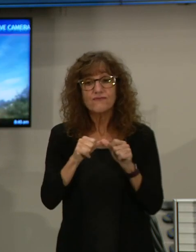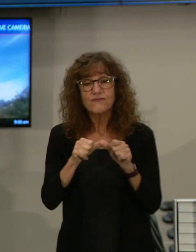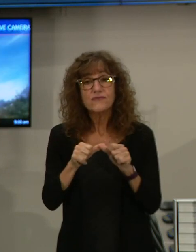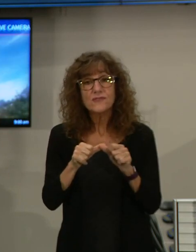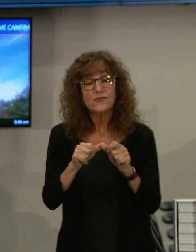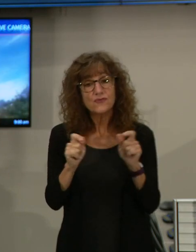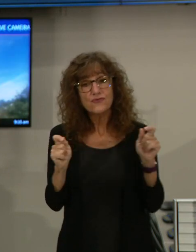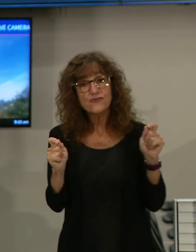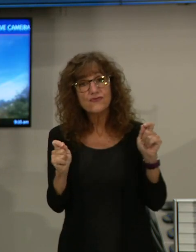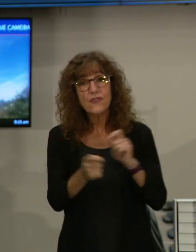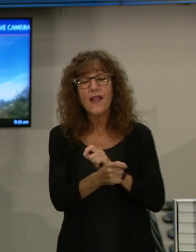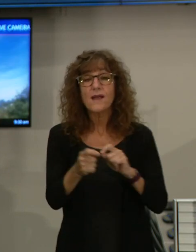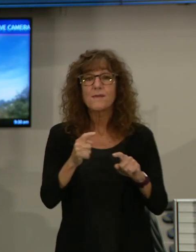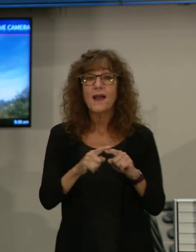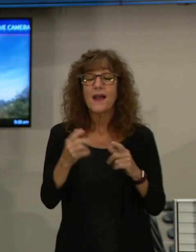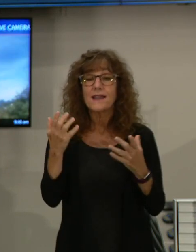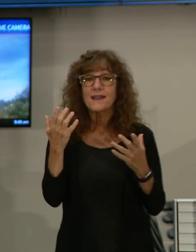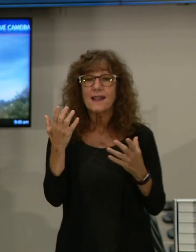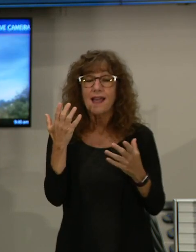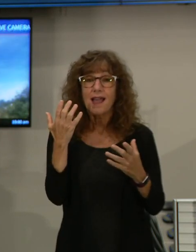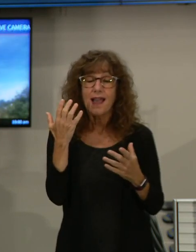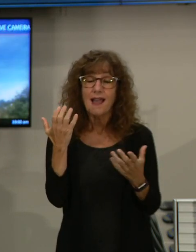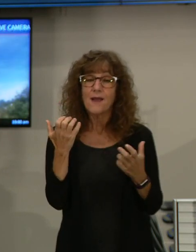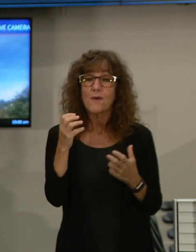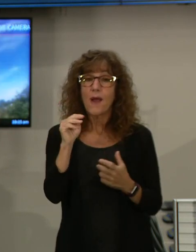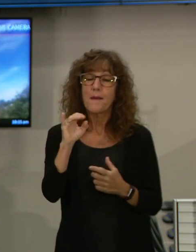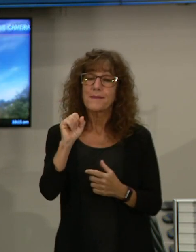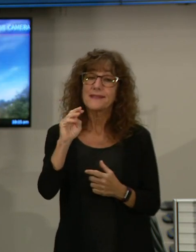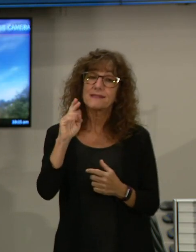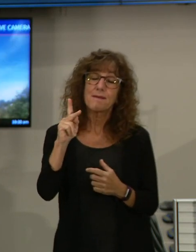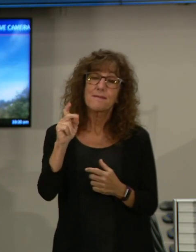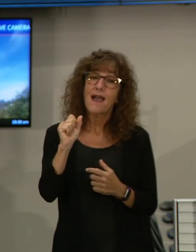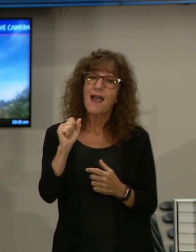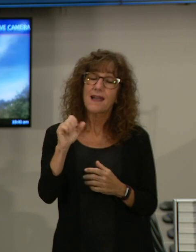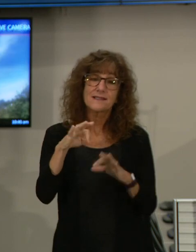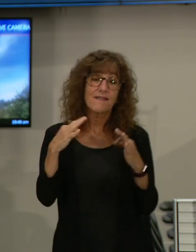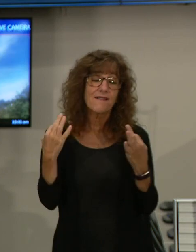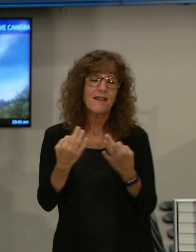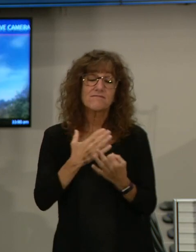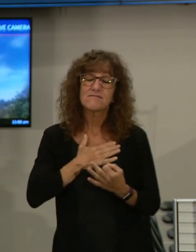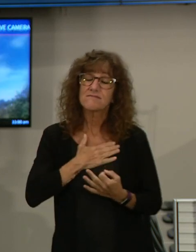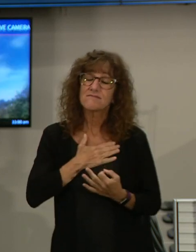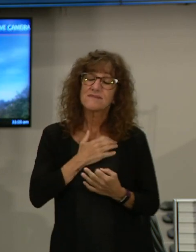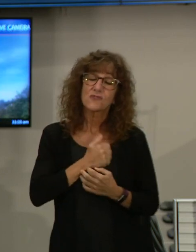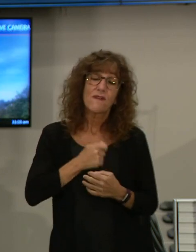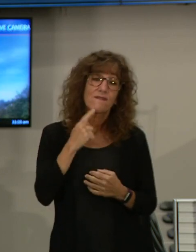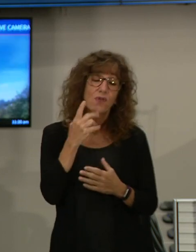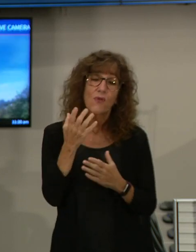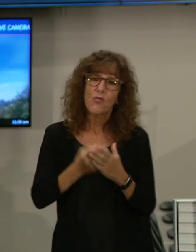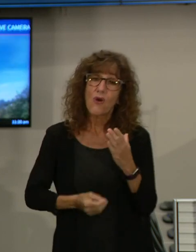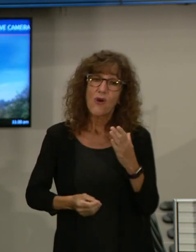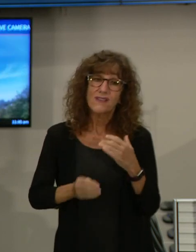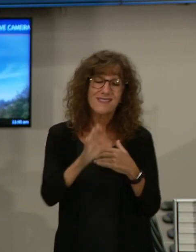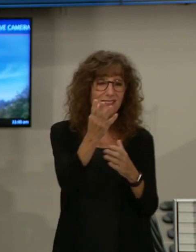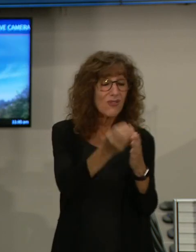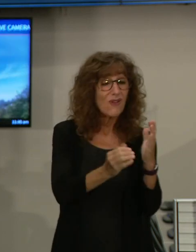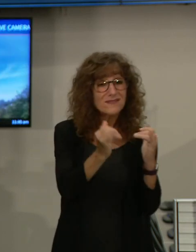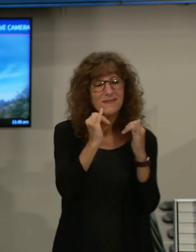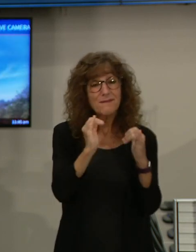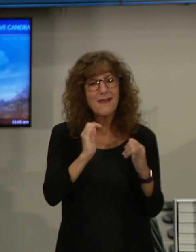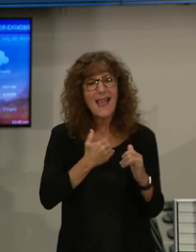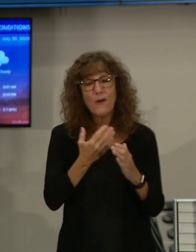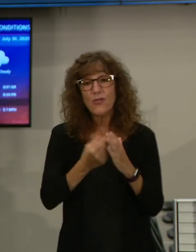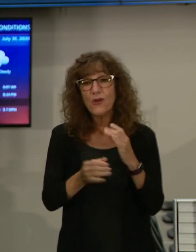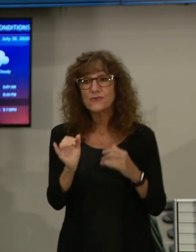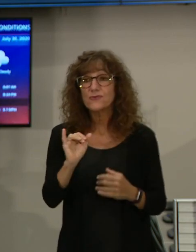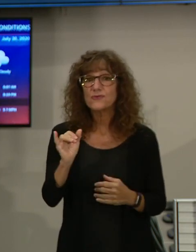But I want Mrs. Mack's family to know that we are so very sorry for their loss, that their loss is also our loss,